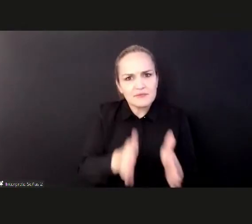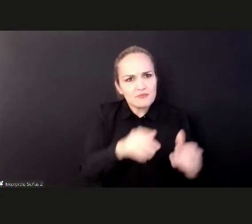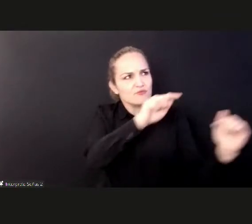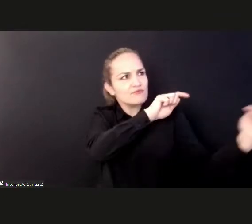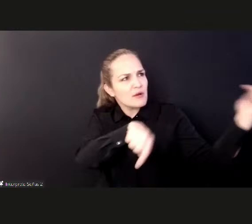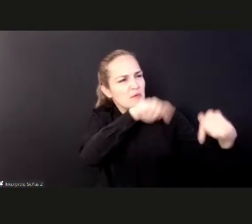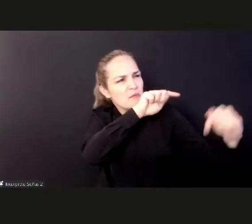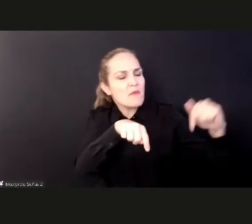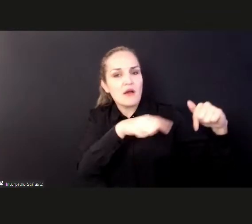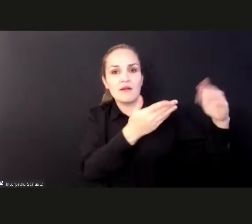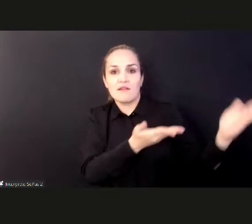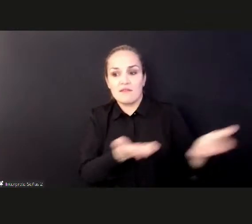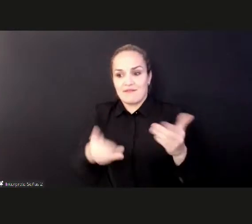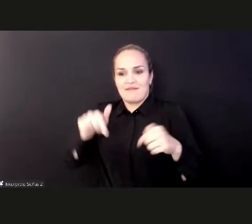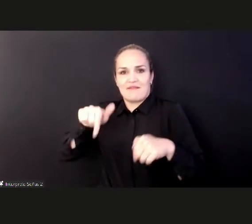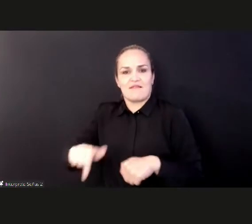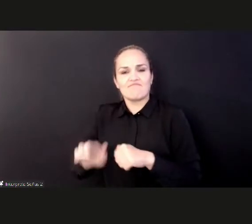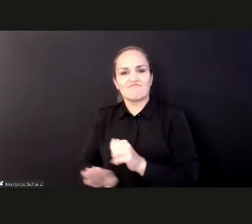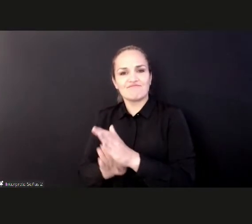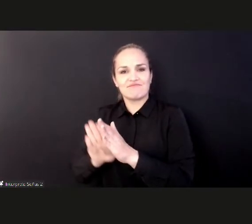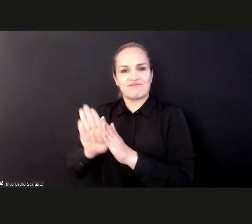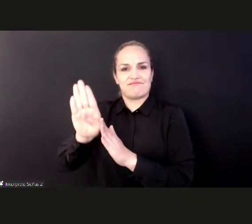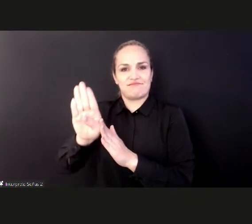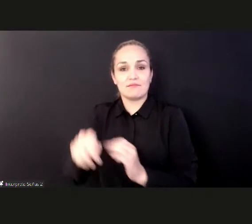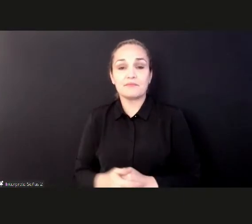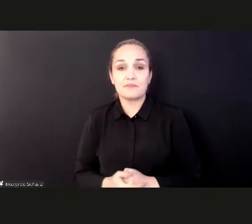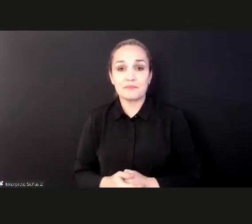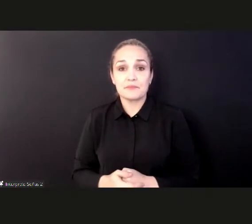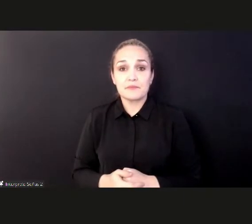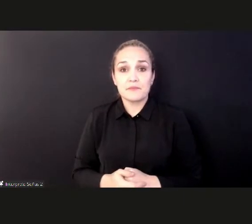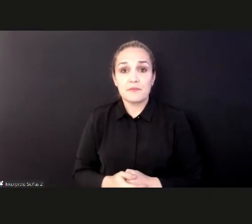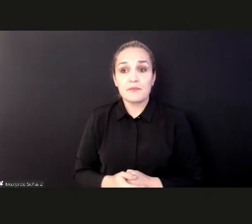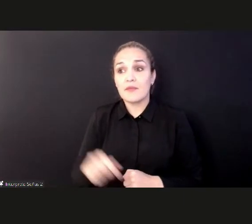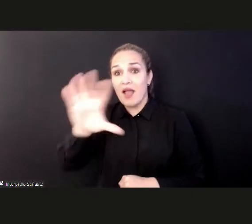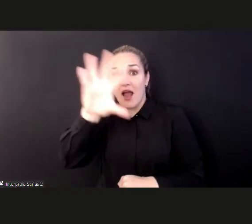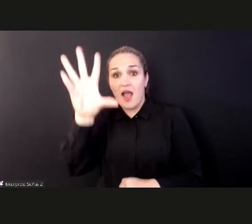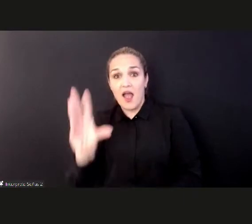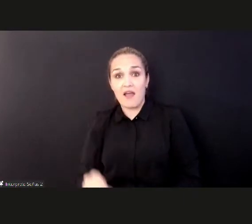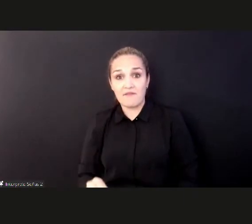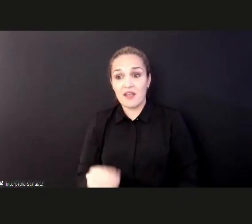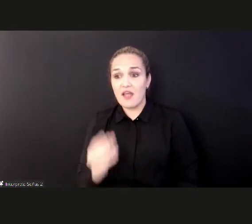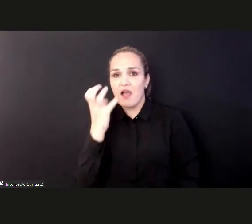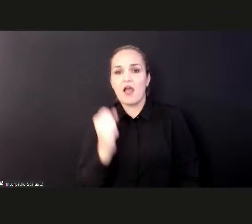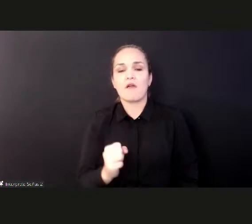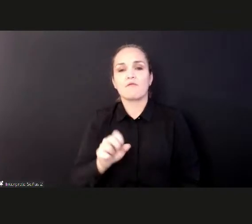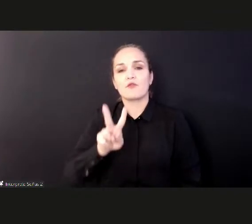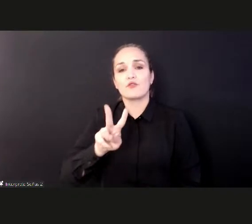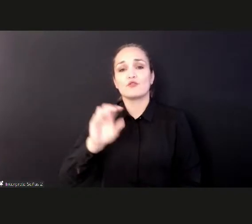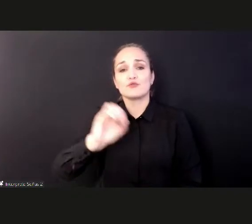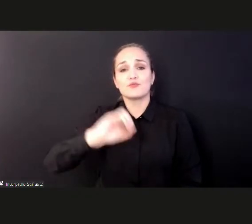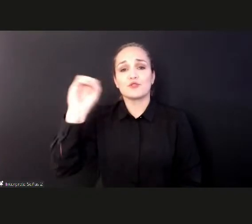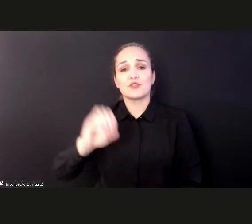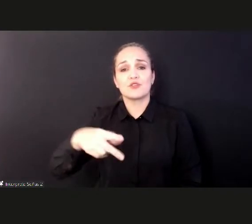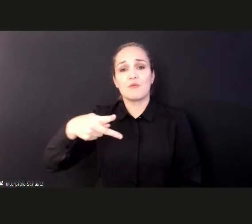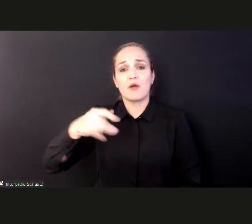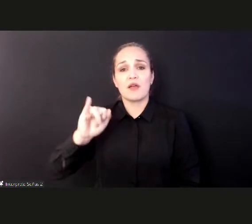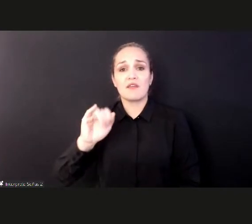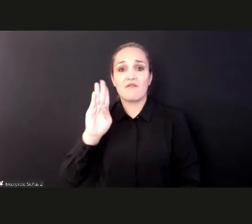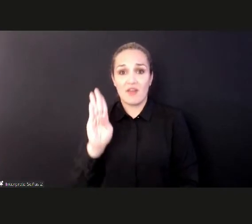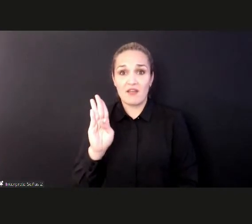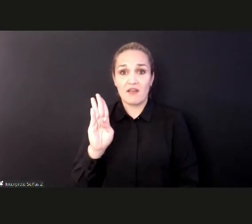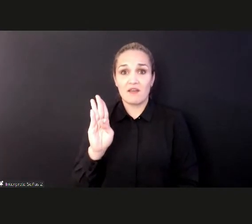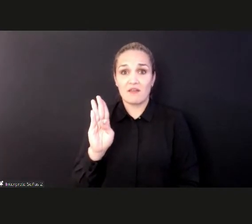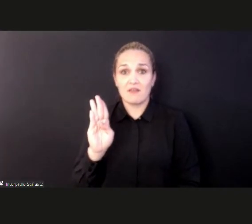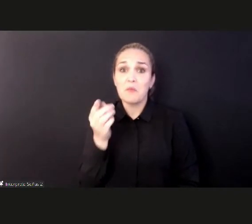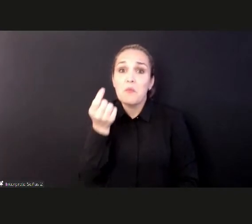from the last analysis we did, this share of global GDP is actually declining. This is obviously a challenge for Africa, in the sense